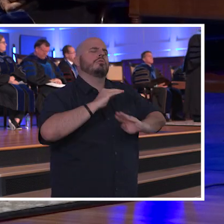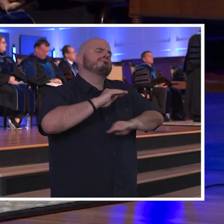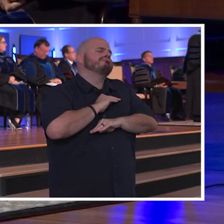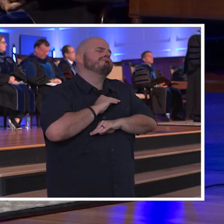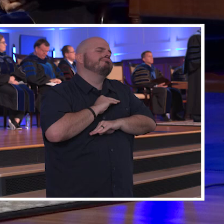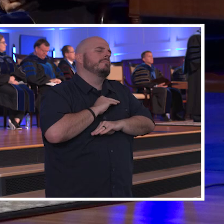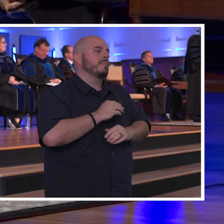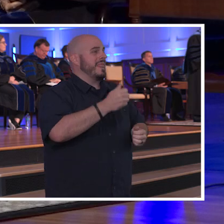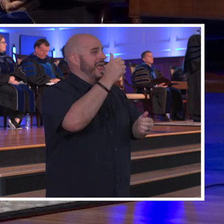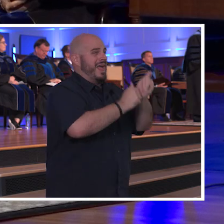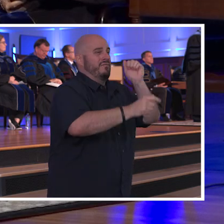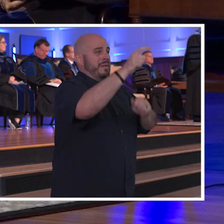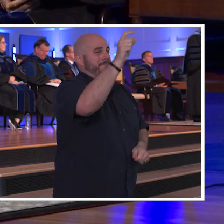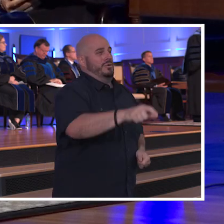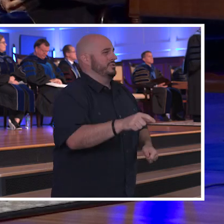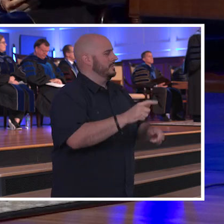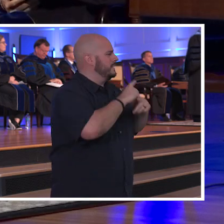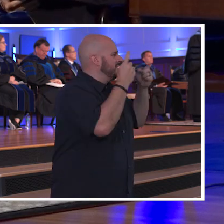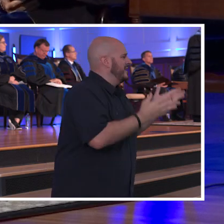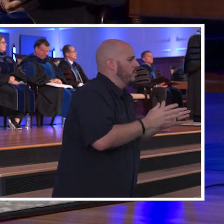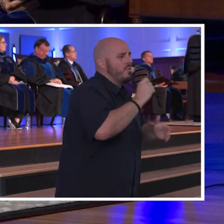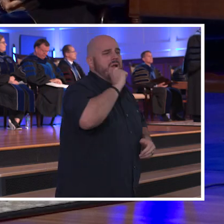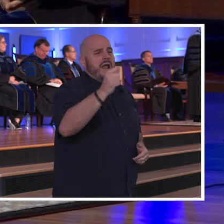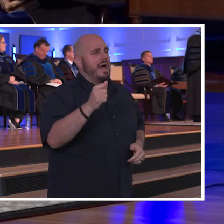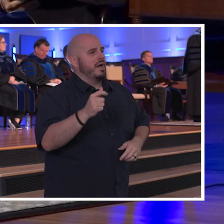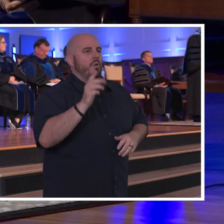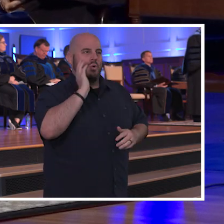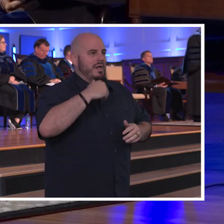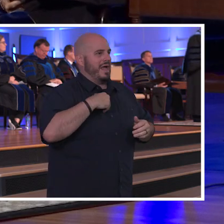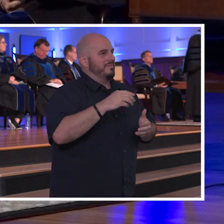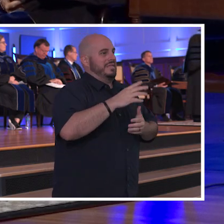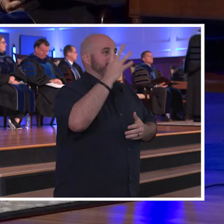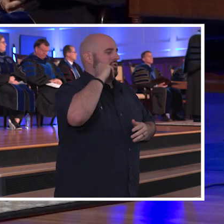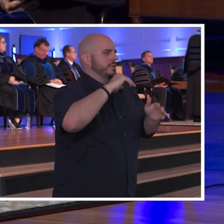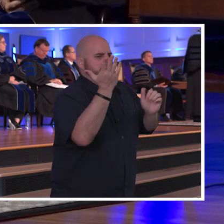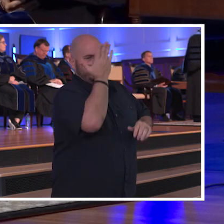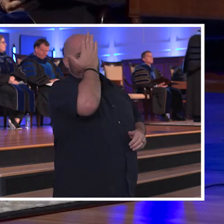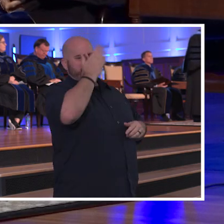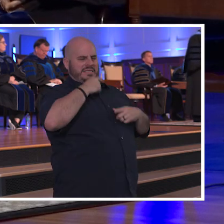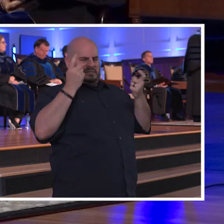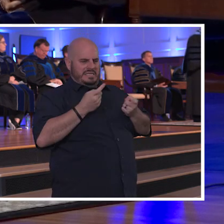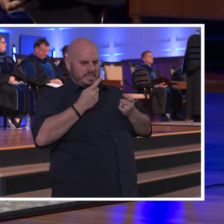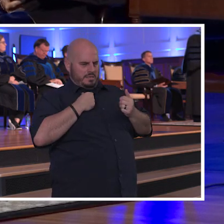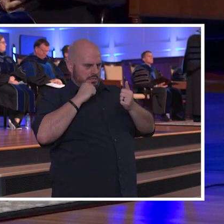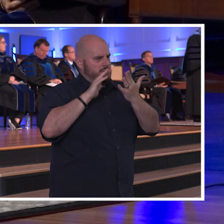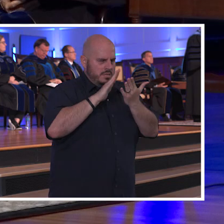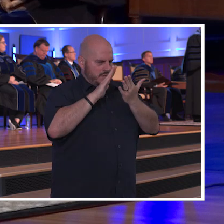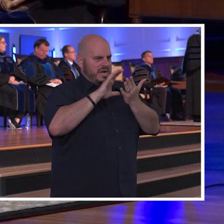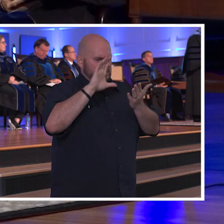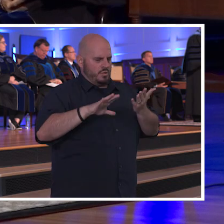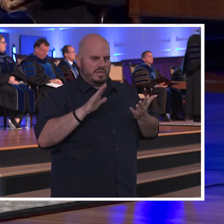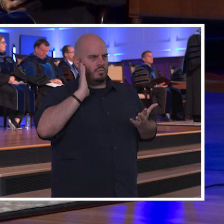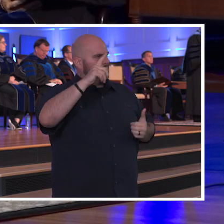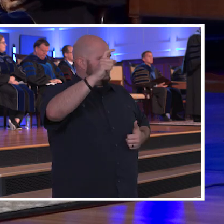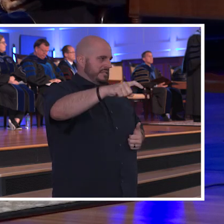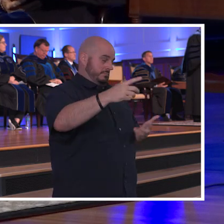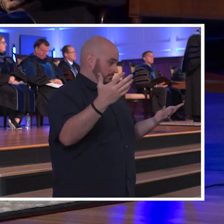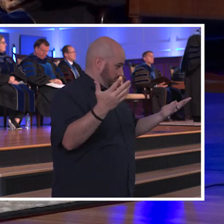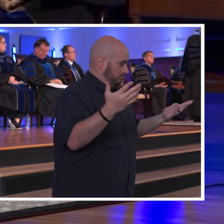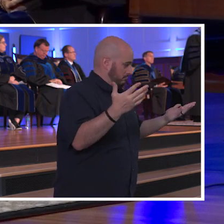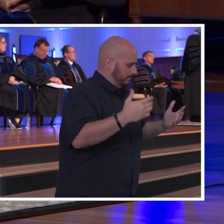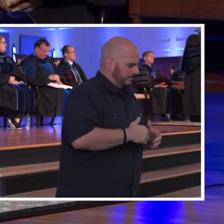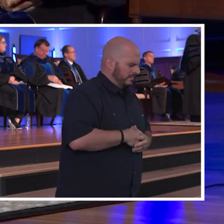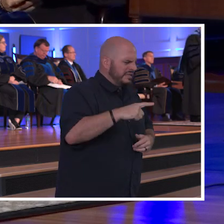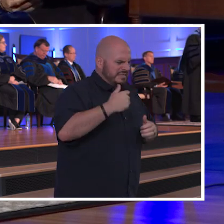Christian, face the consequences of his or her sins. Wow. This wonderful life is the Christian repenting